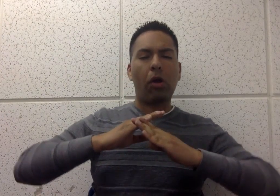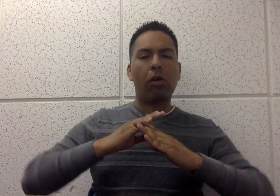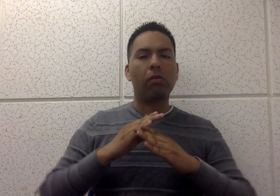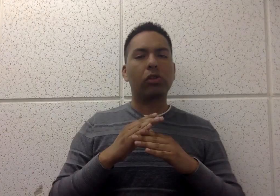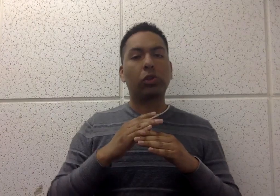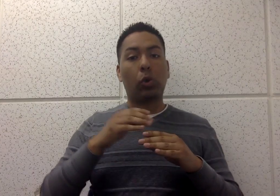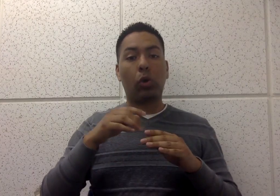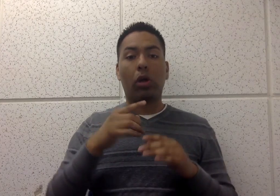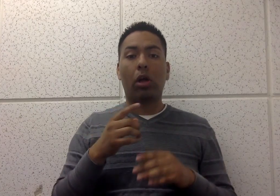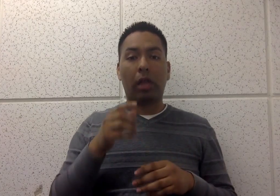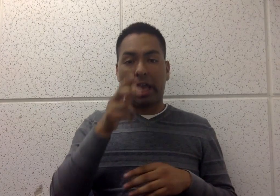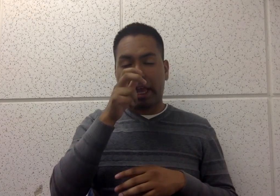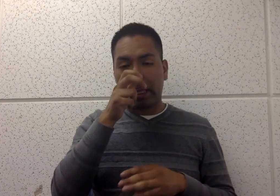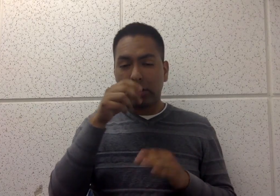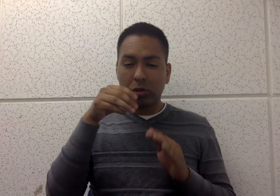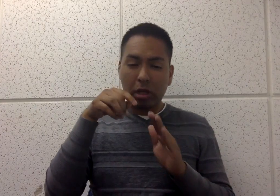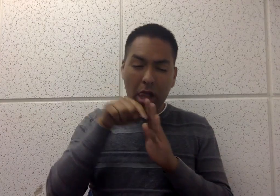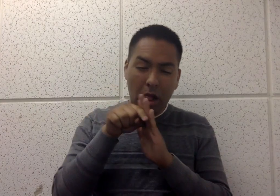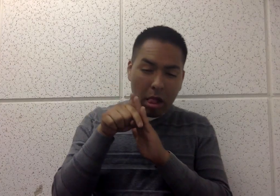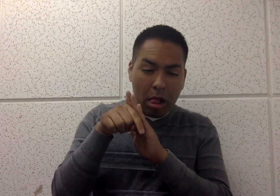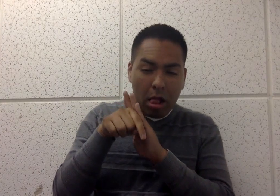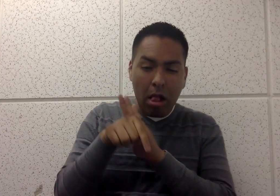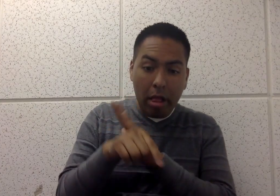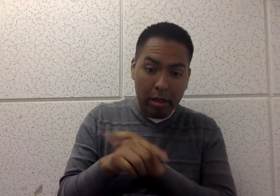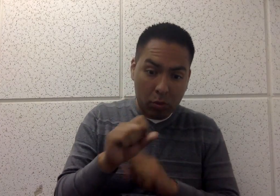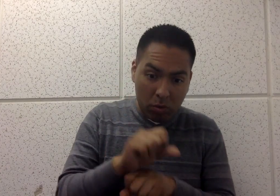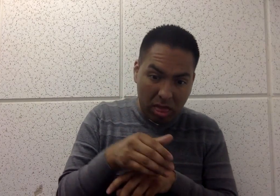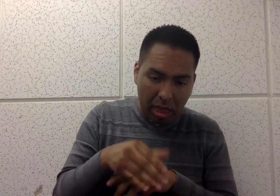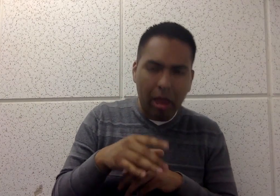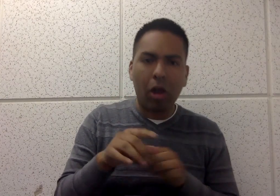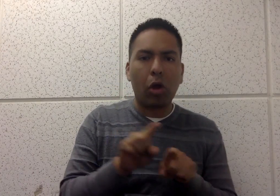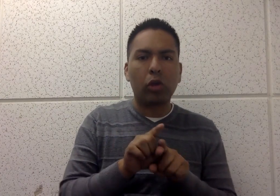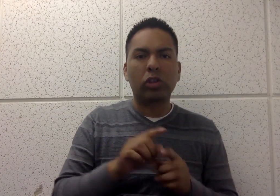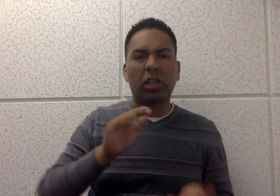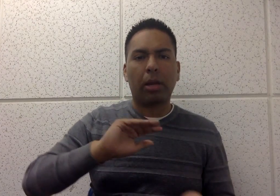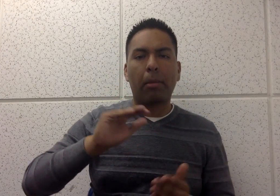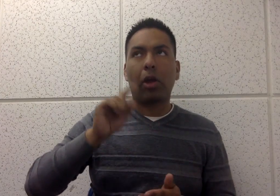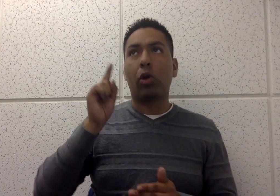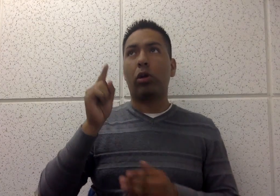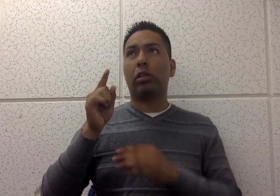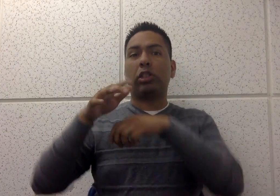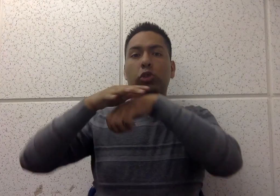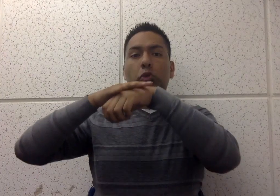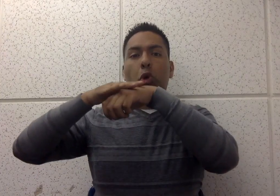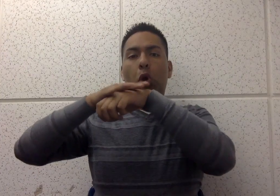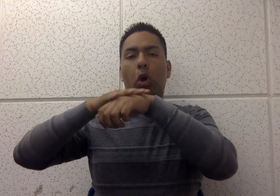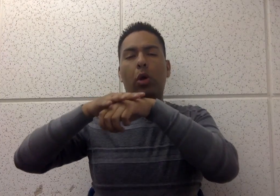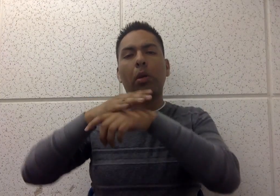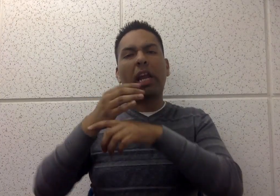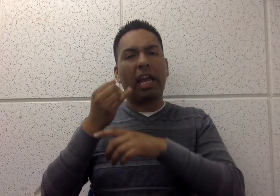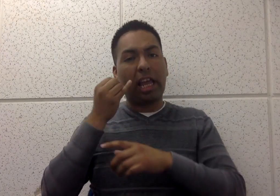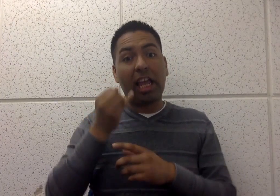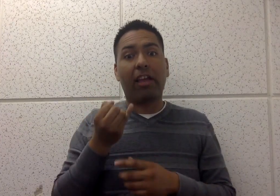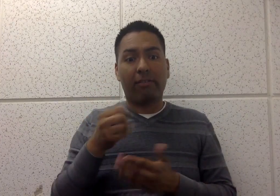inside the nest and the ants working outside. And if you mark ants that are working outside and dig up a colony, you never see them deep